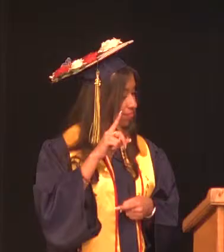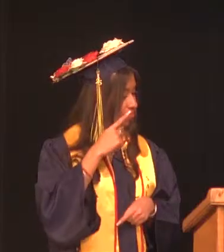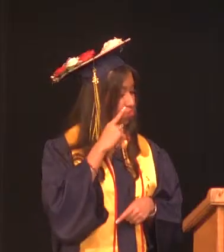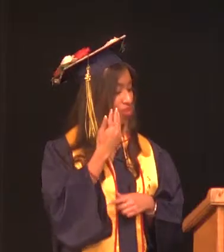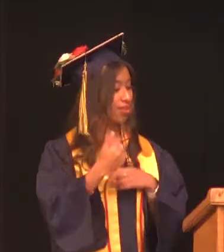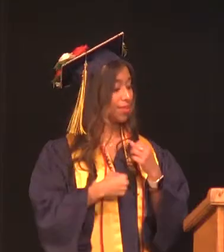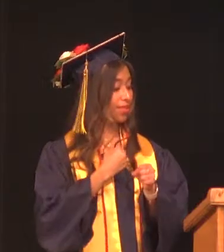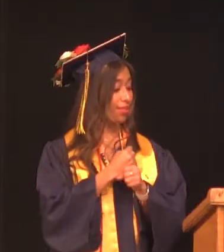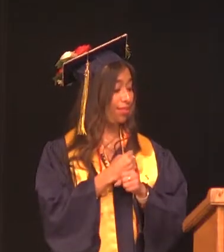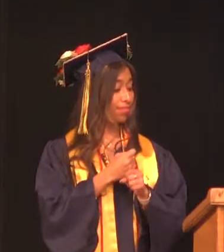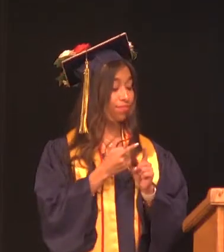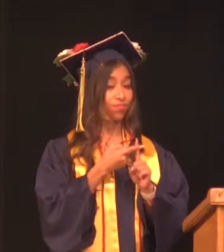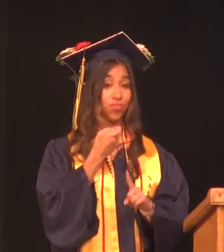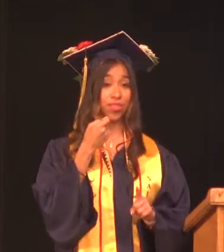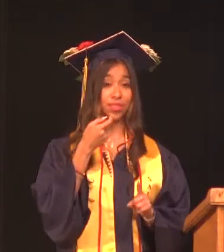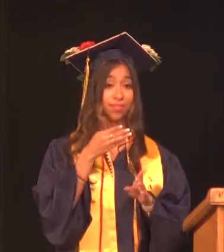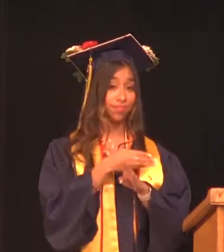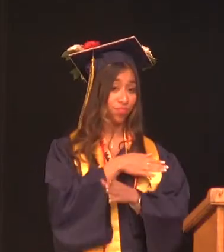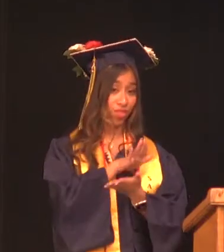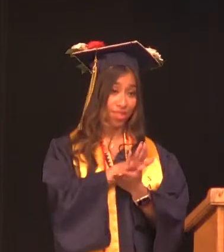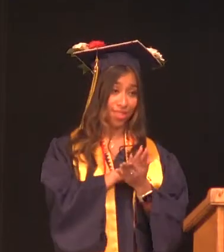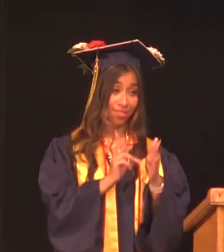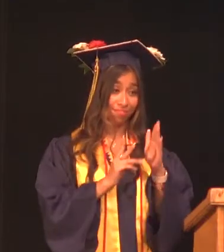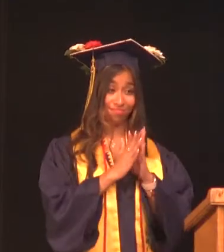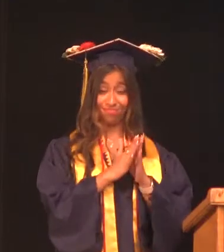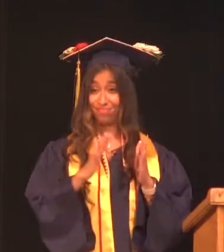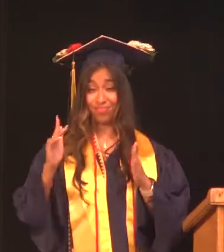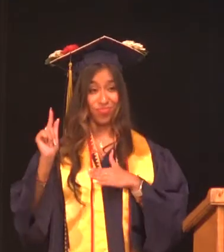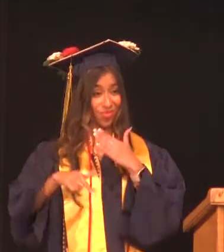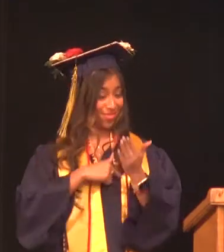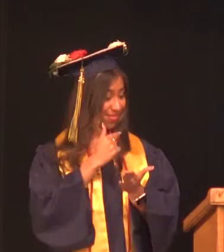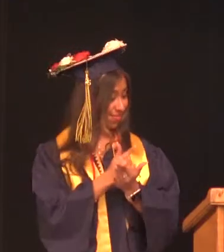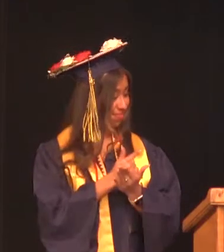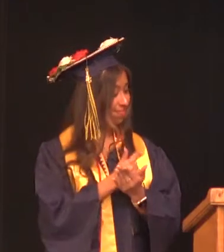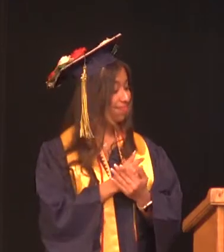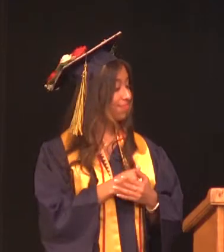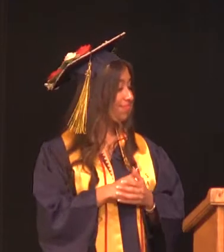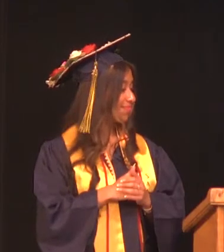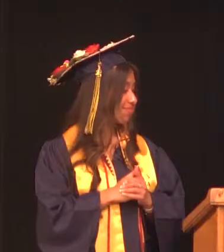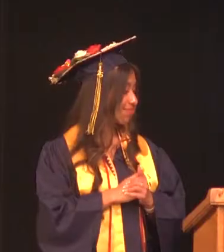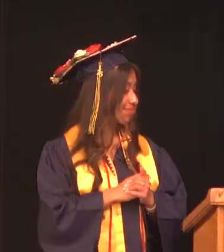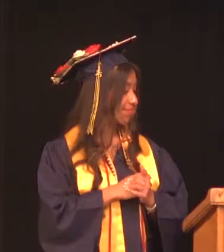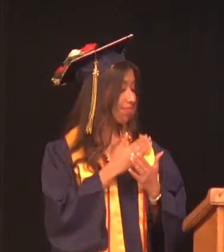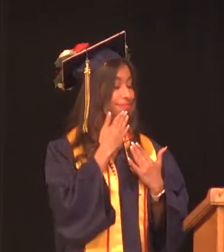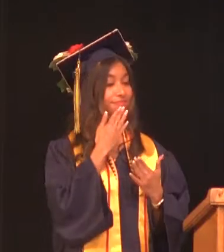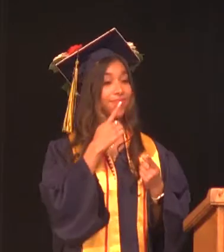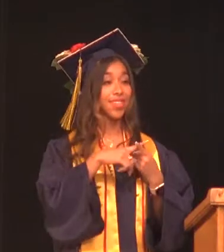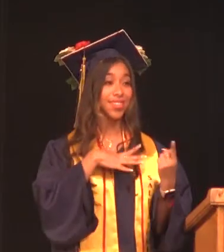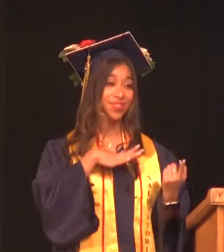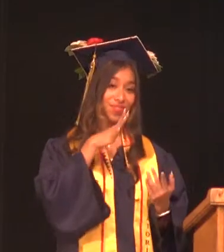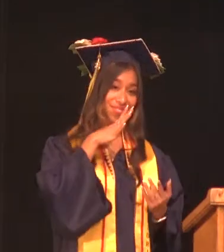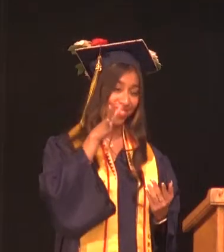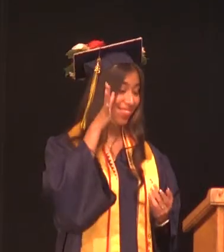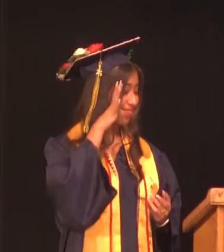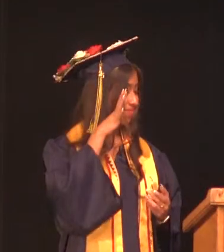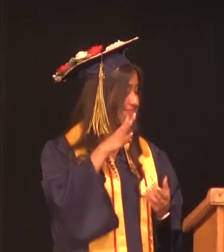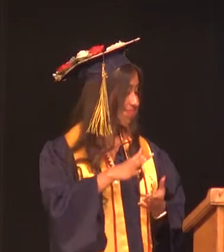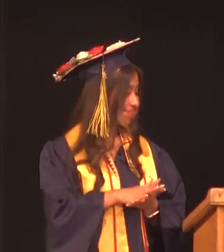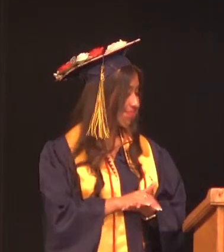I have been at PDSD for 15 years, starting in preschool all the way to tonight at